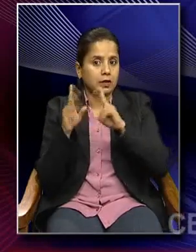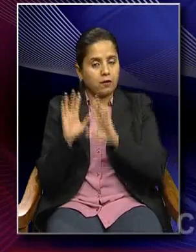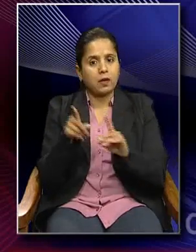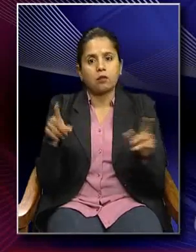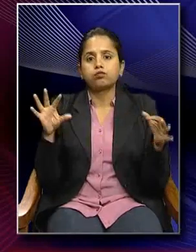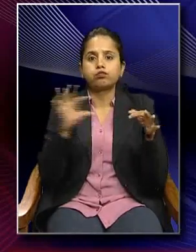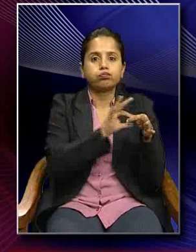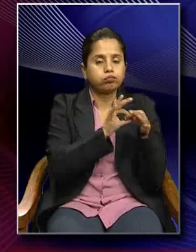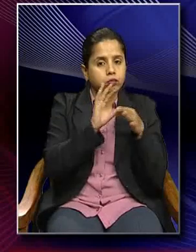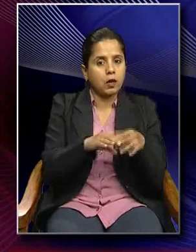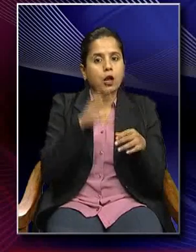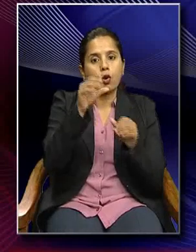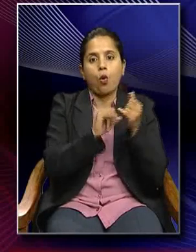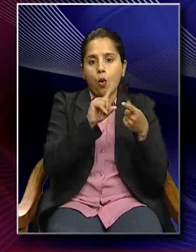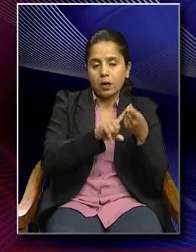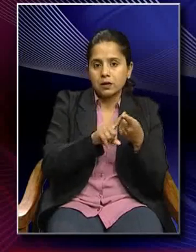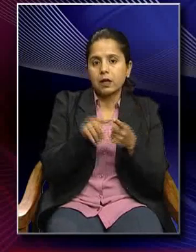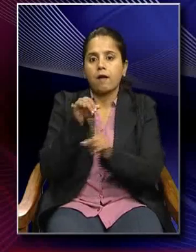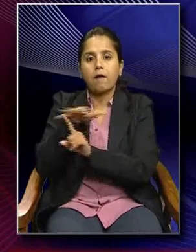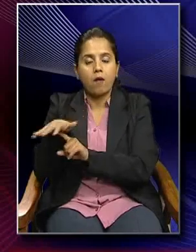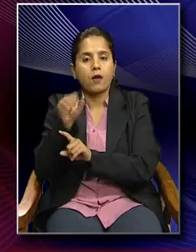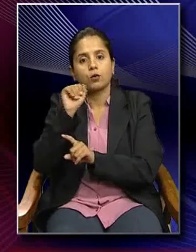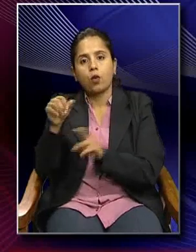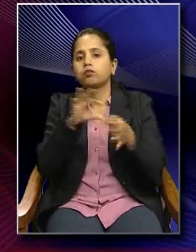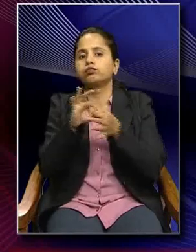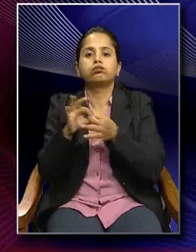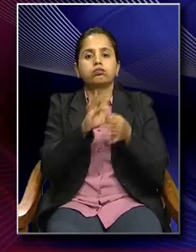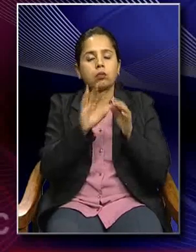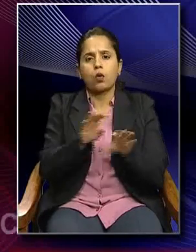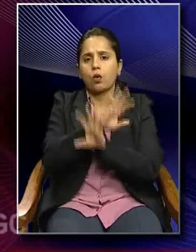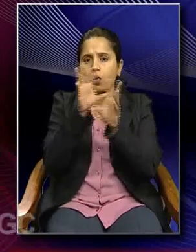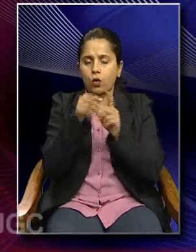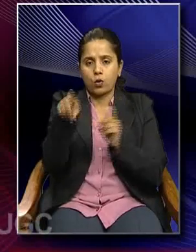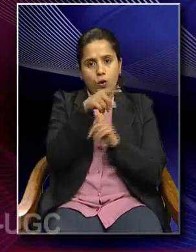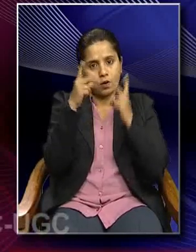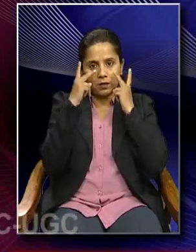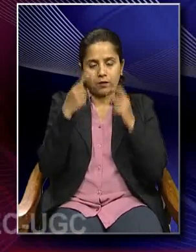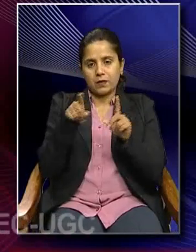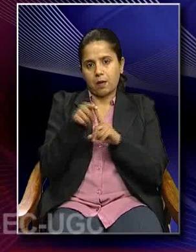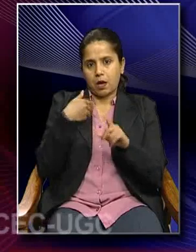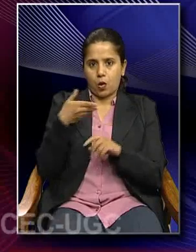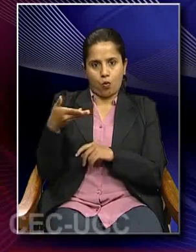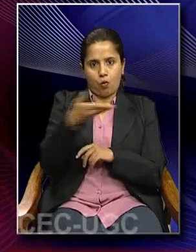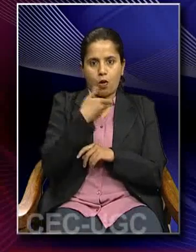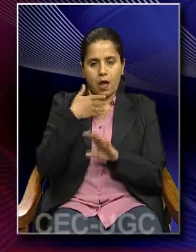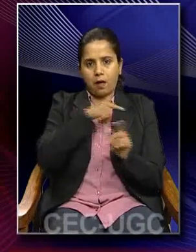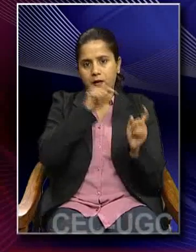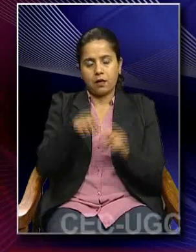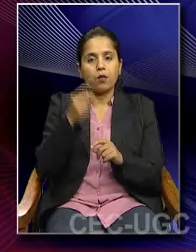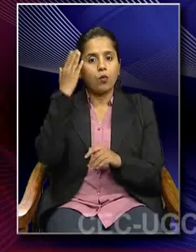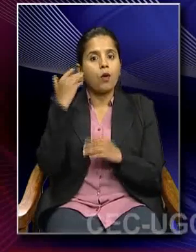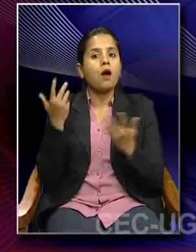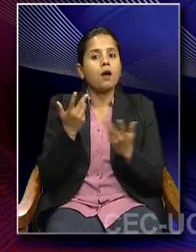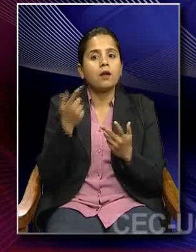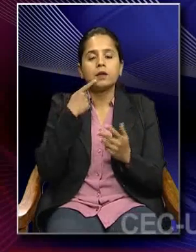chain of cause and effect relation. So everything that you see, even us, we are here because there has